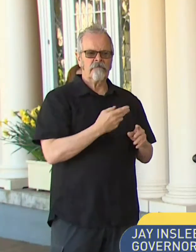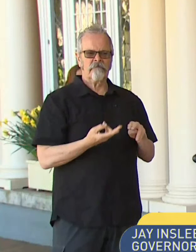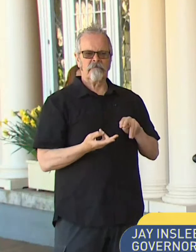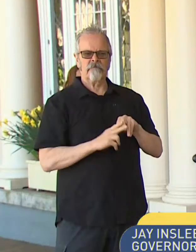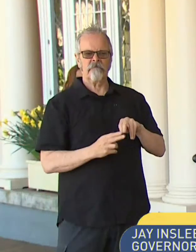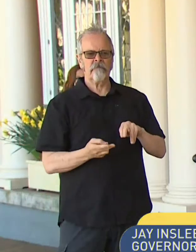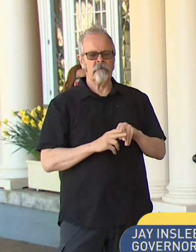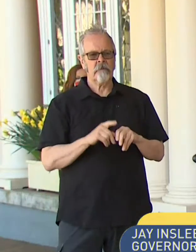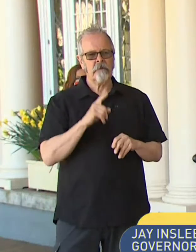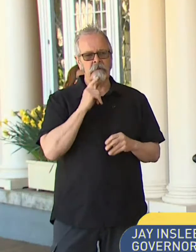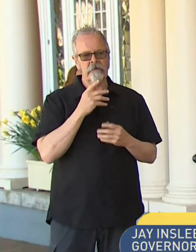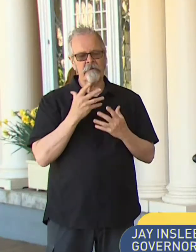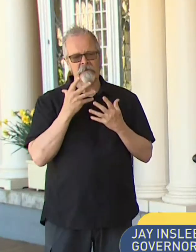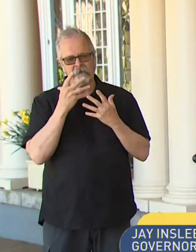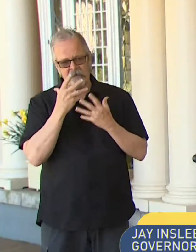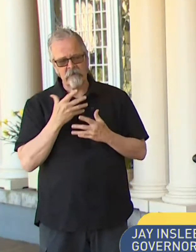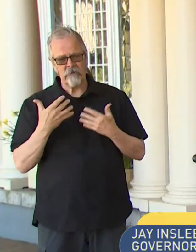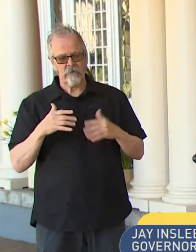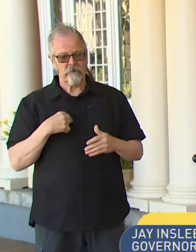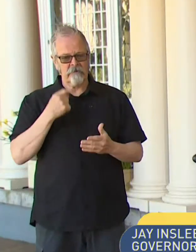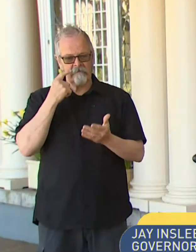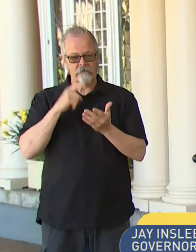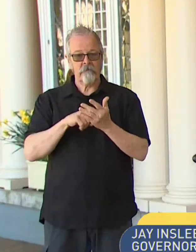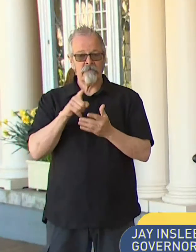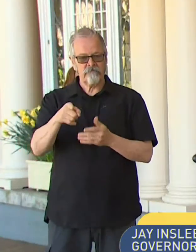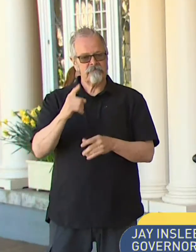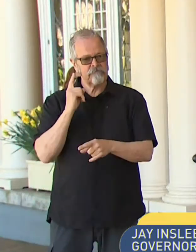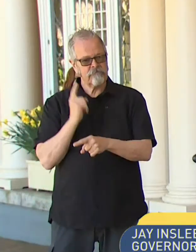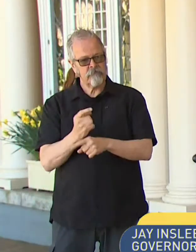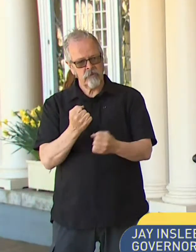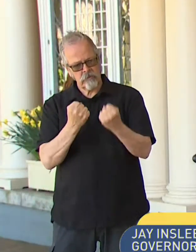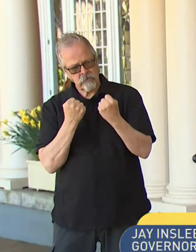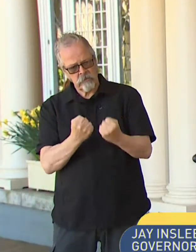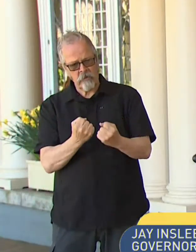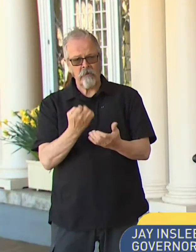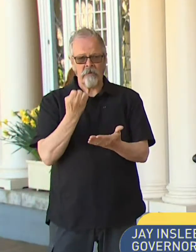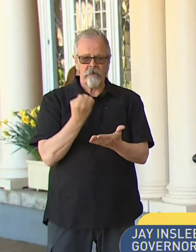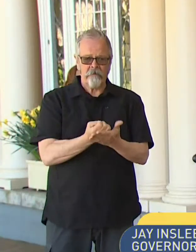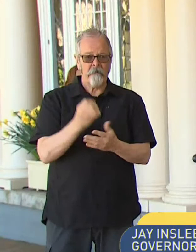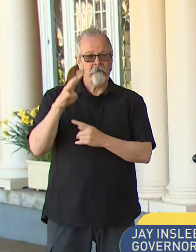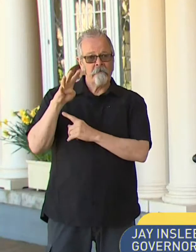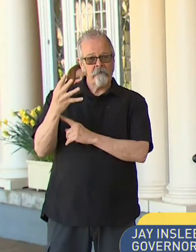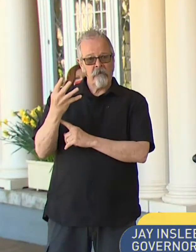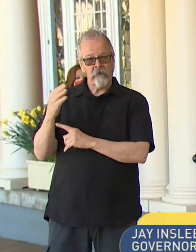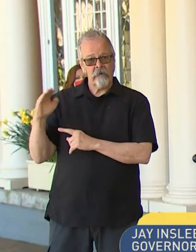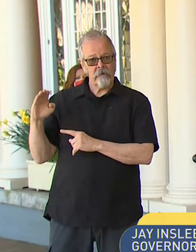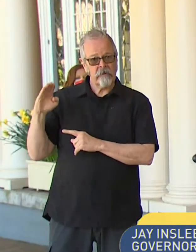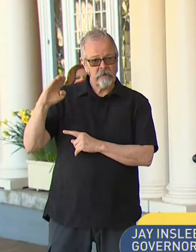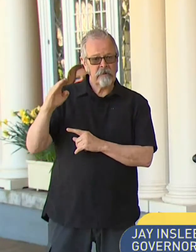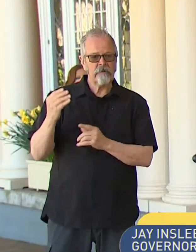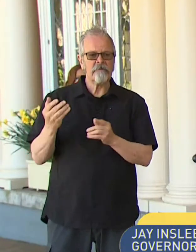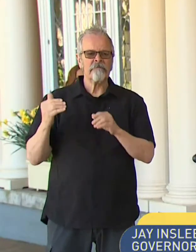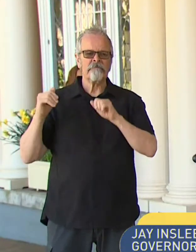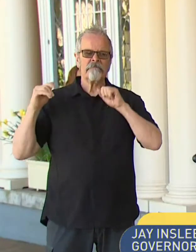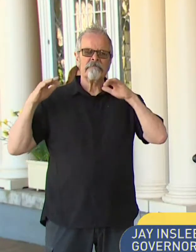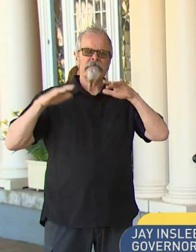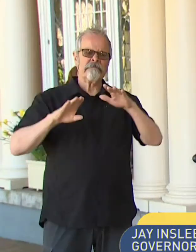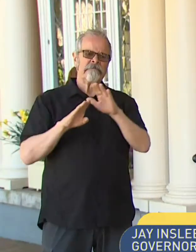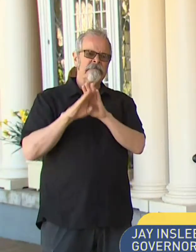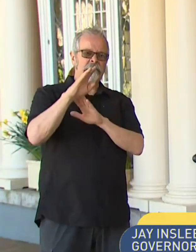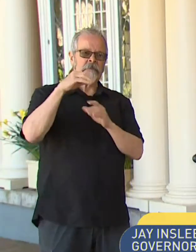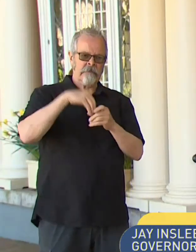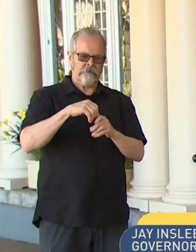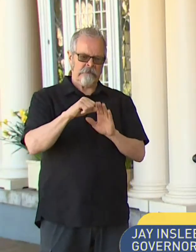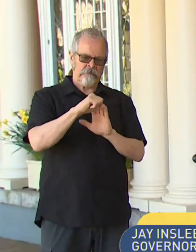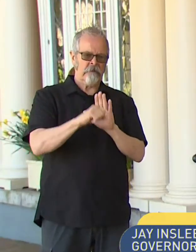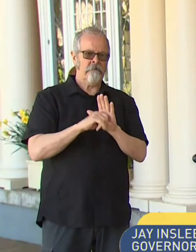is a strong evidence of a 4th wave potentially developing in the state of Washington. We